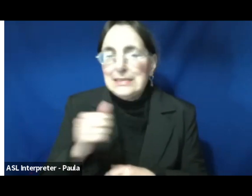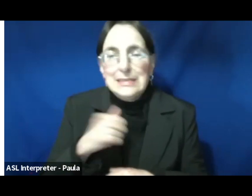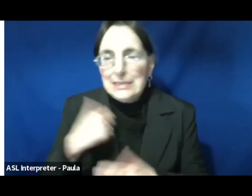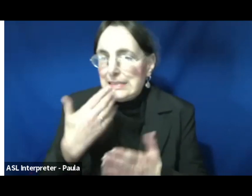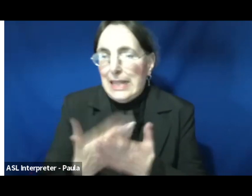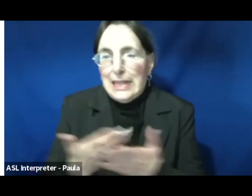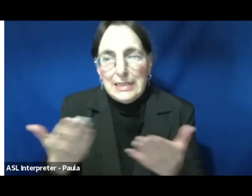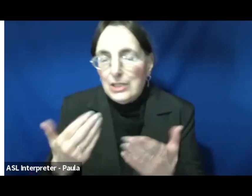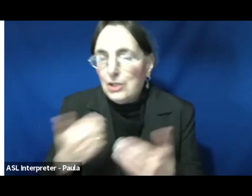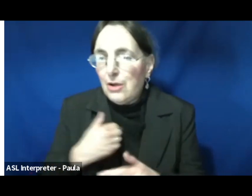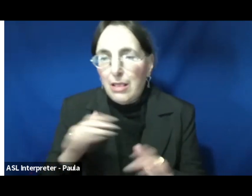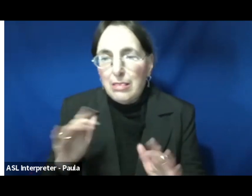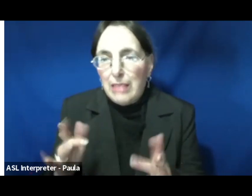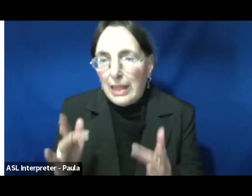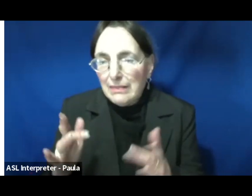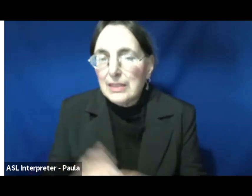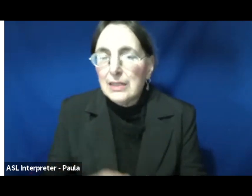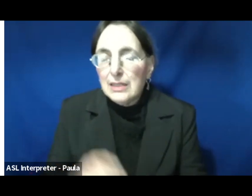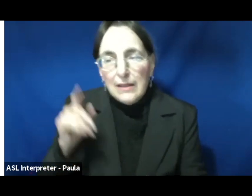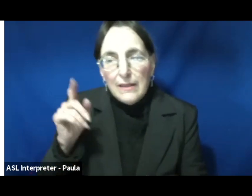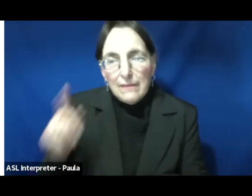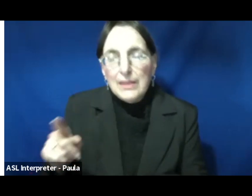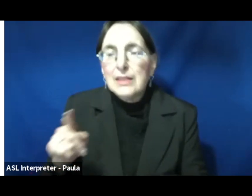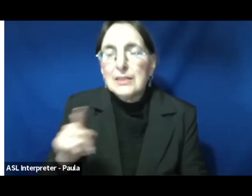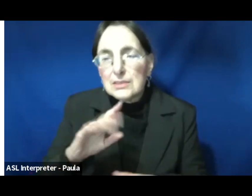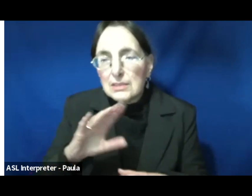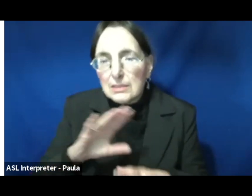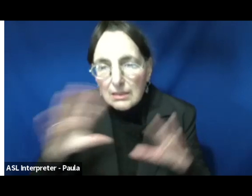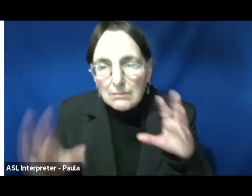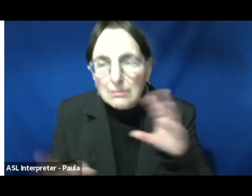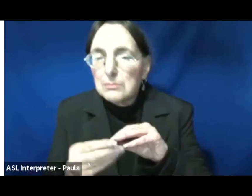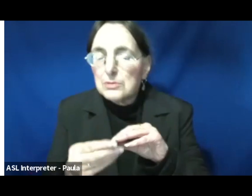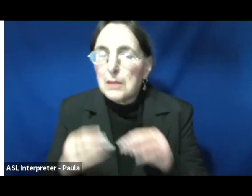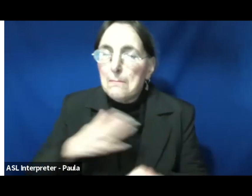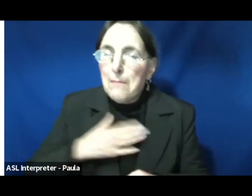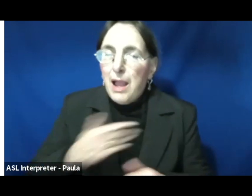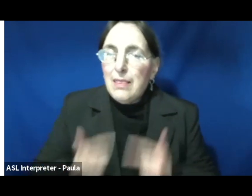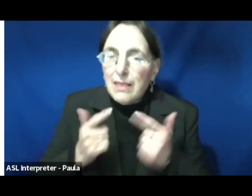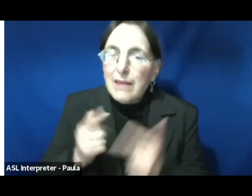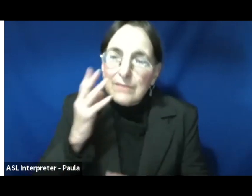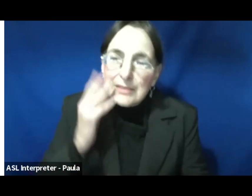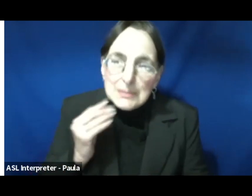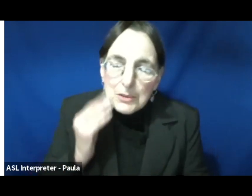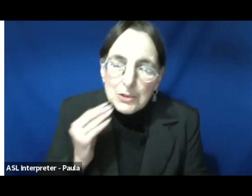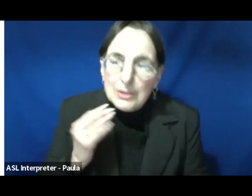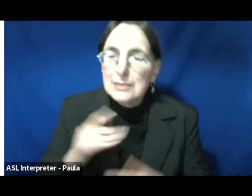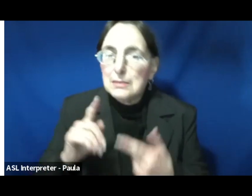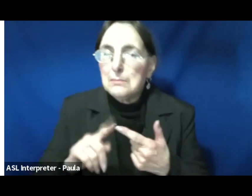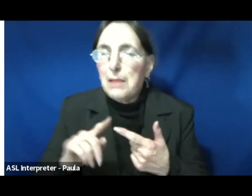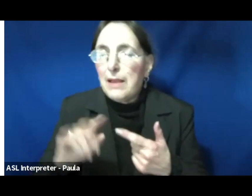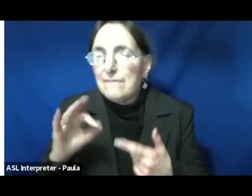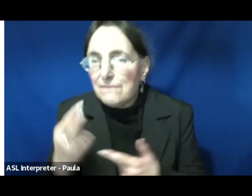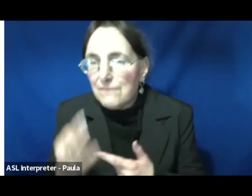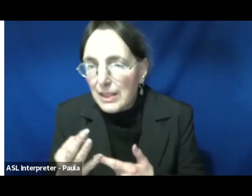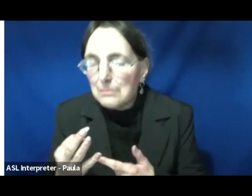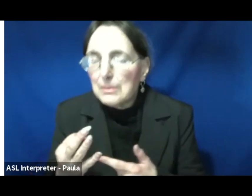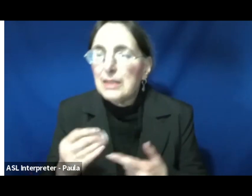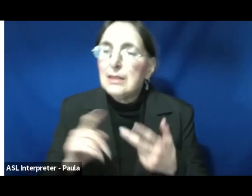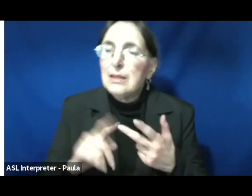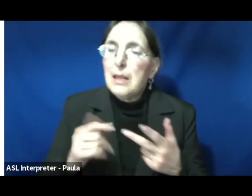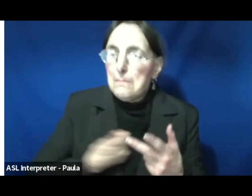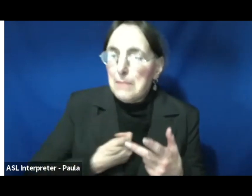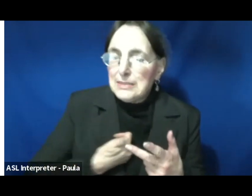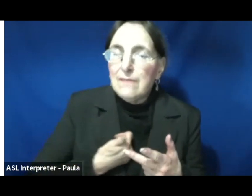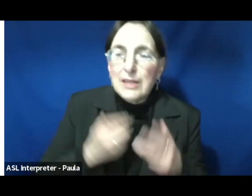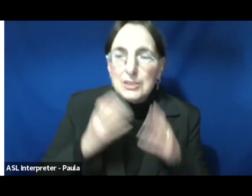So this embodies my life experiences, my family, myself as a person, as an educator,